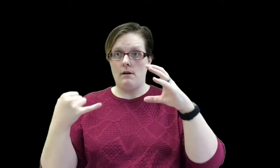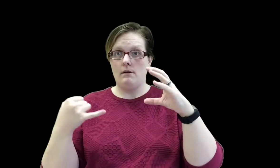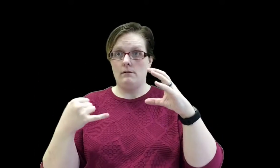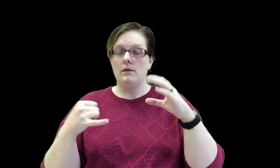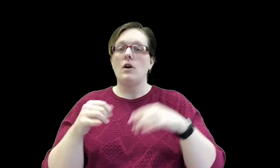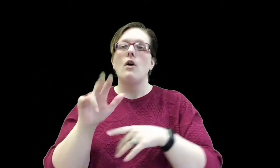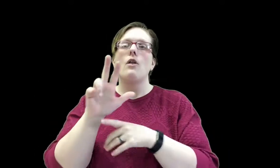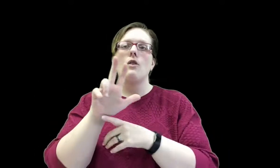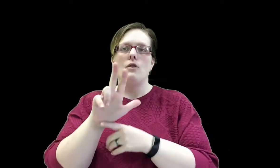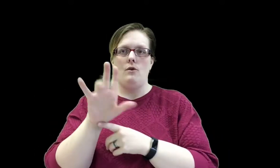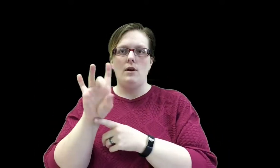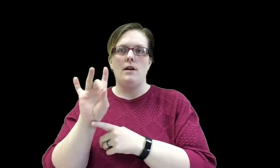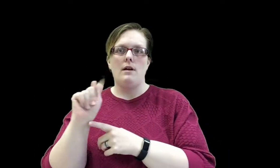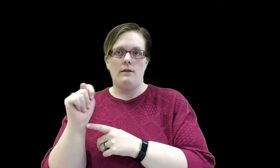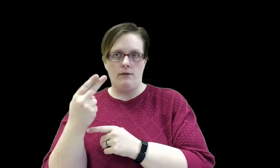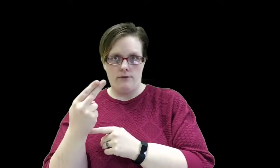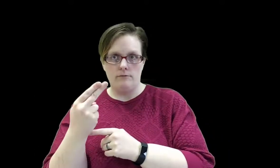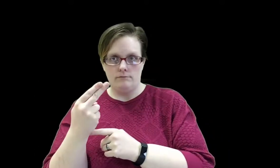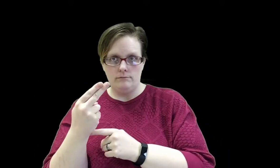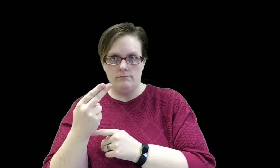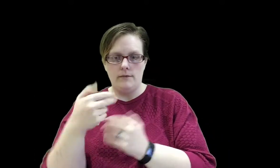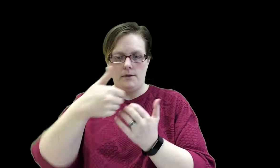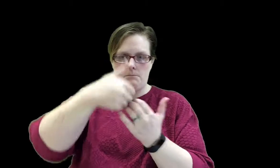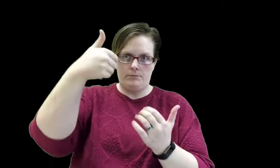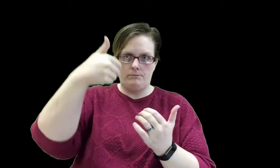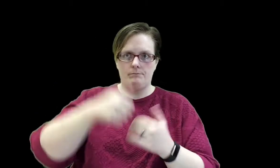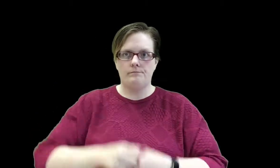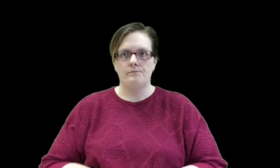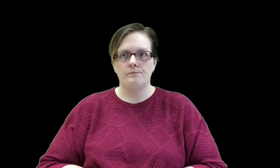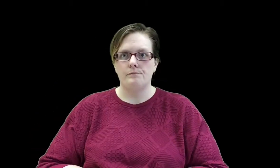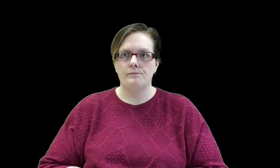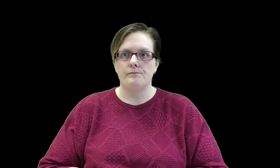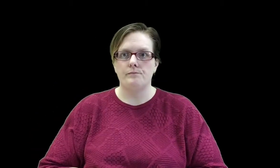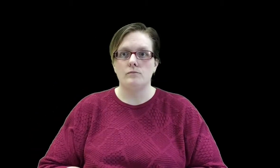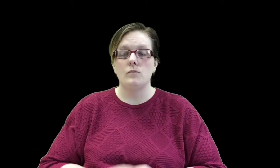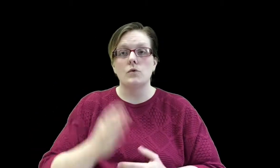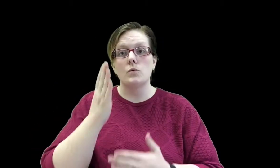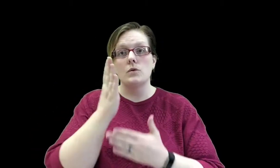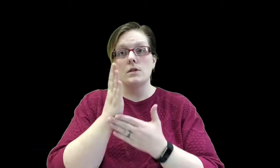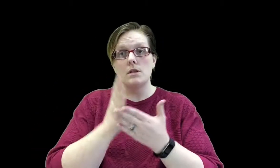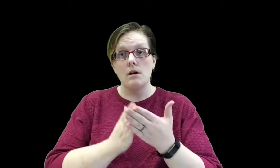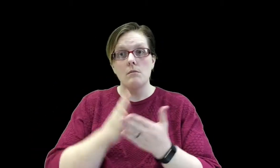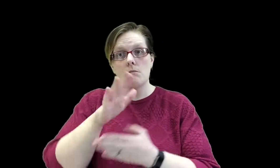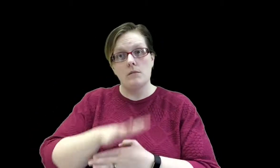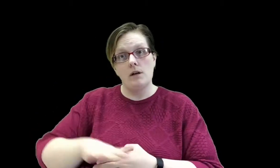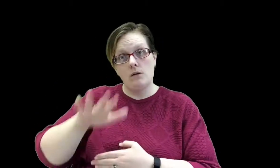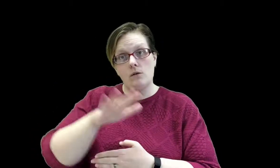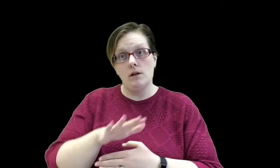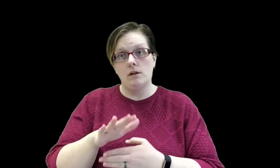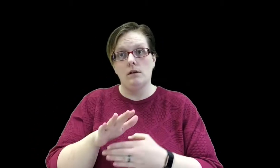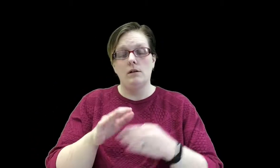of parallel. The number 38th is the one that separates the two countries.